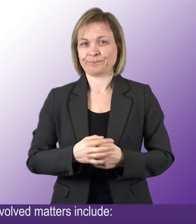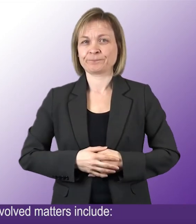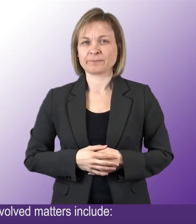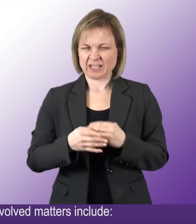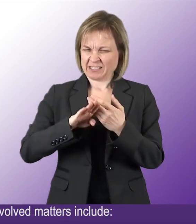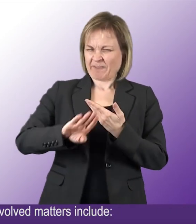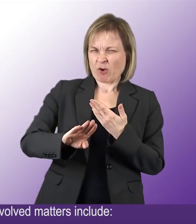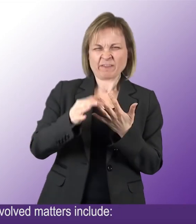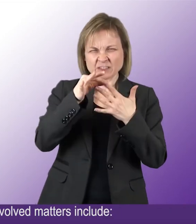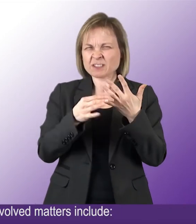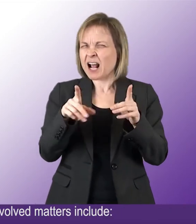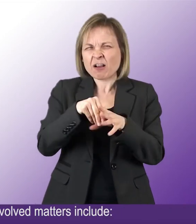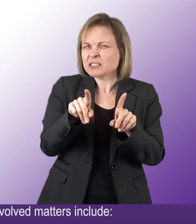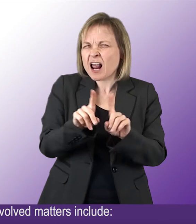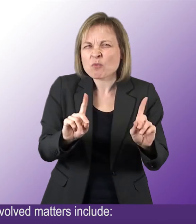Devolved matters include